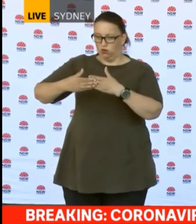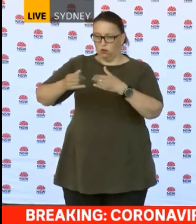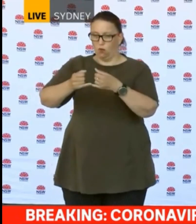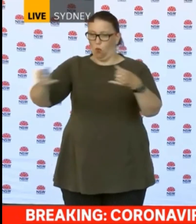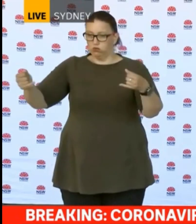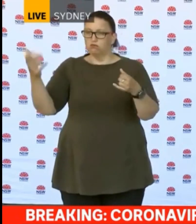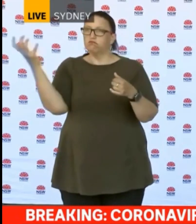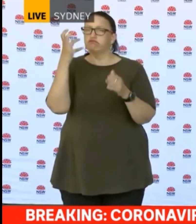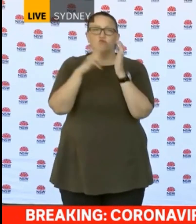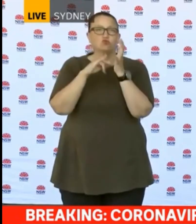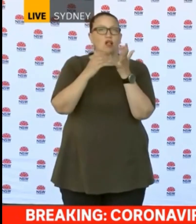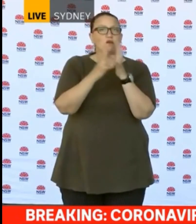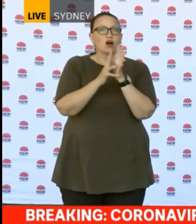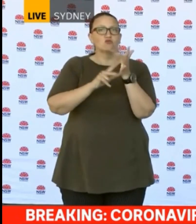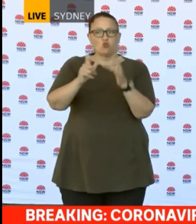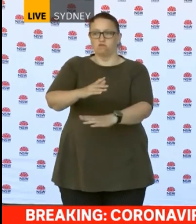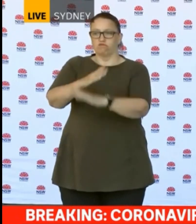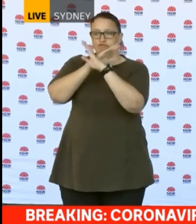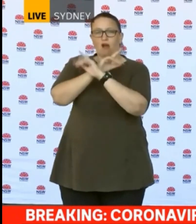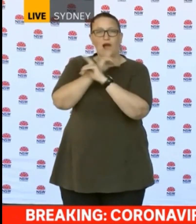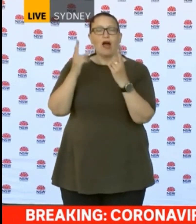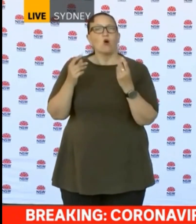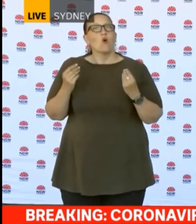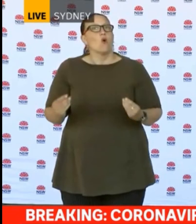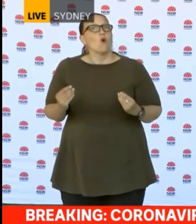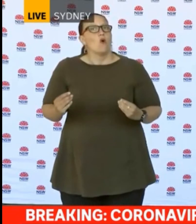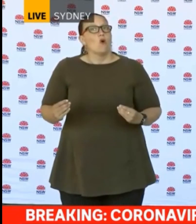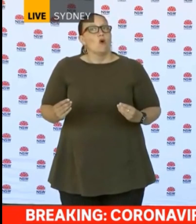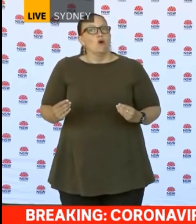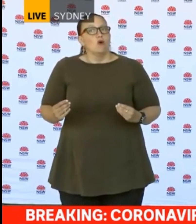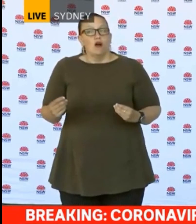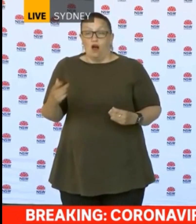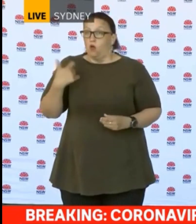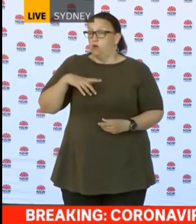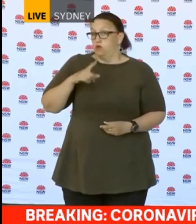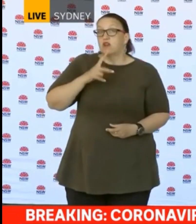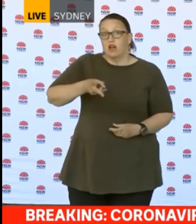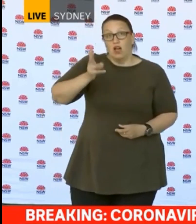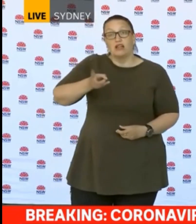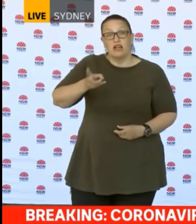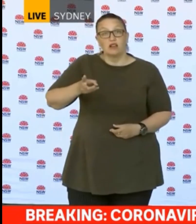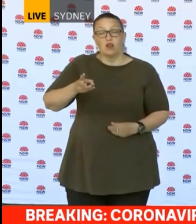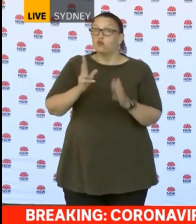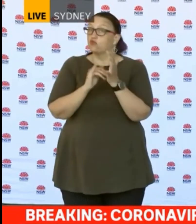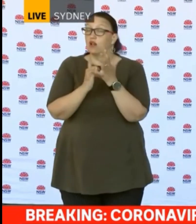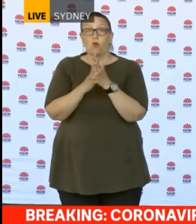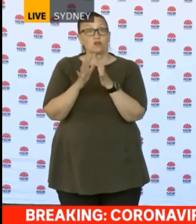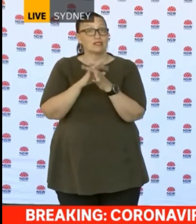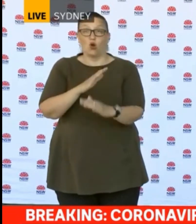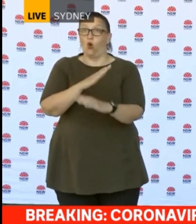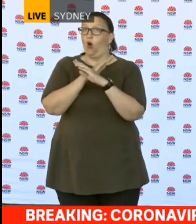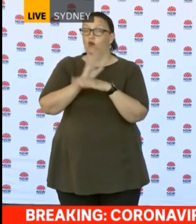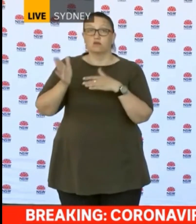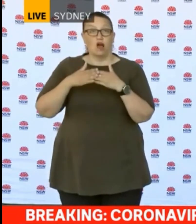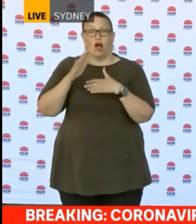border of such significance is a really big deal. And I stress that we waited till Victoria had in excess of 100, I think it was